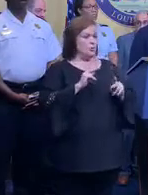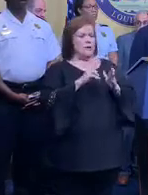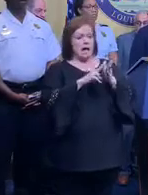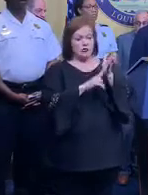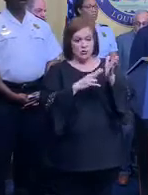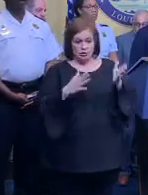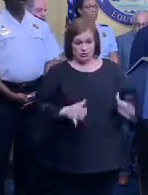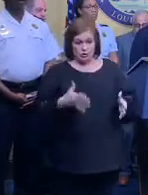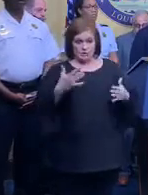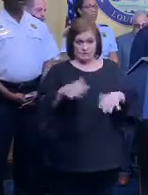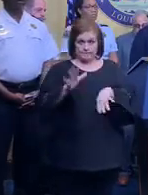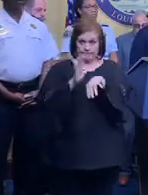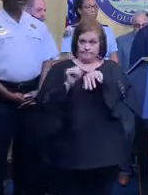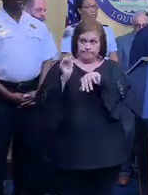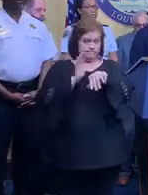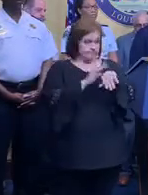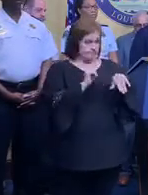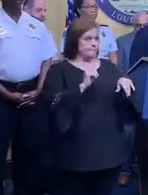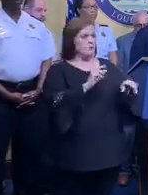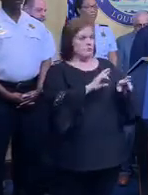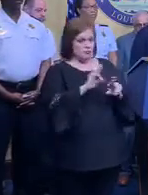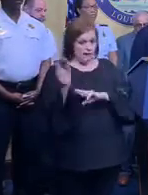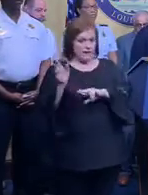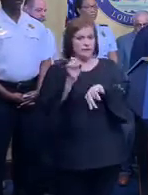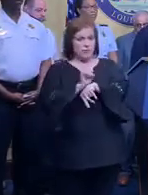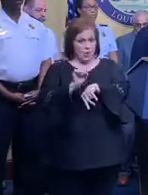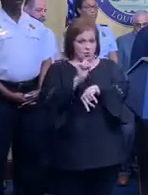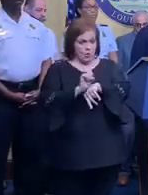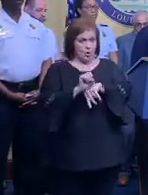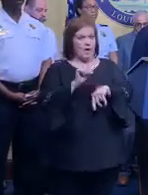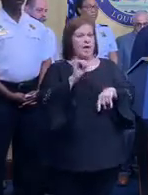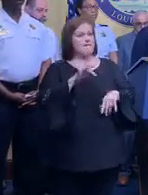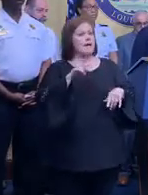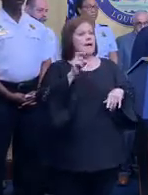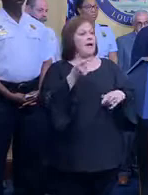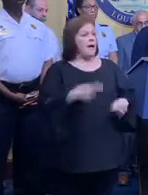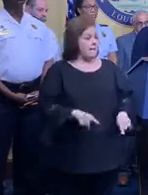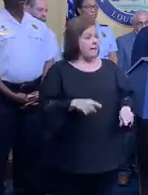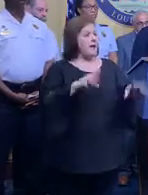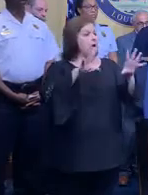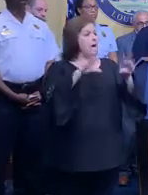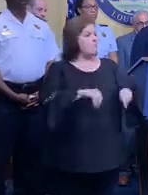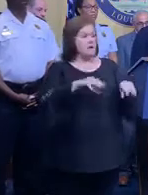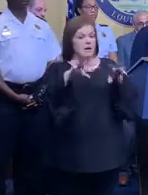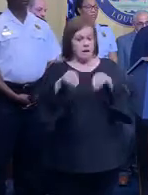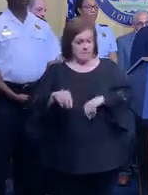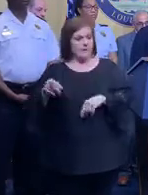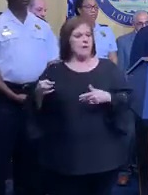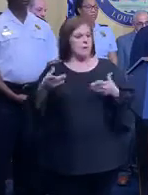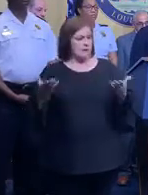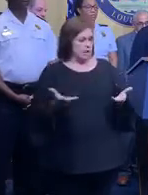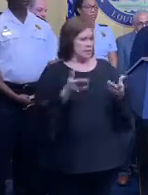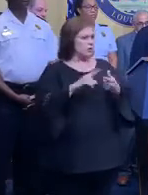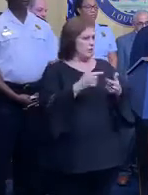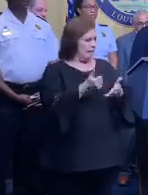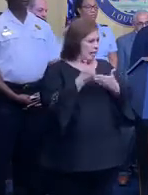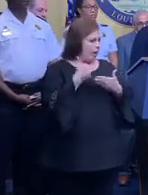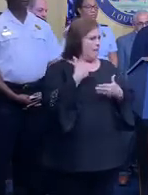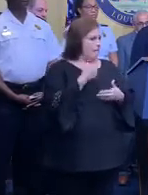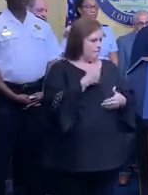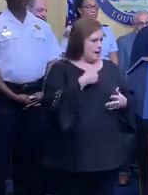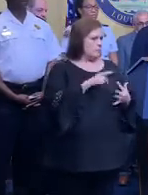on alert, in place, and ready to safely restore power to customers as quickly as possible, as it's safe to do